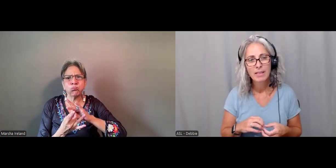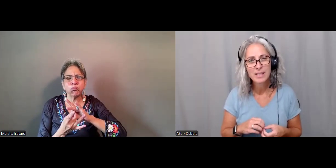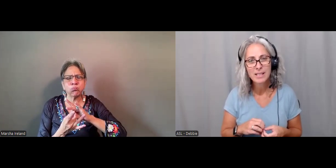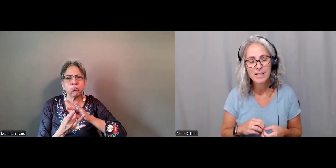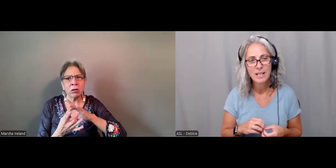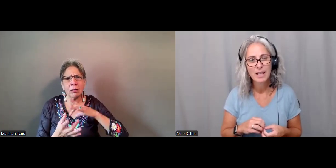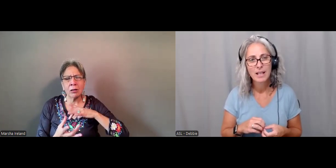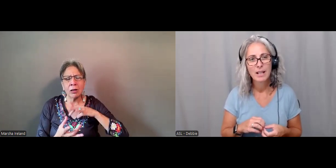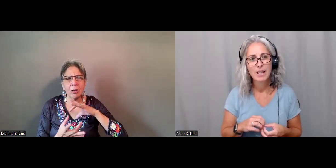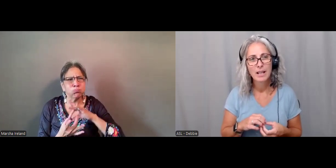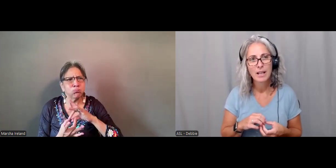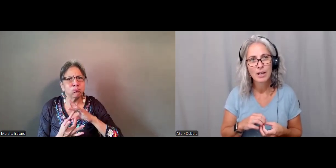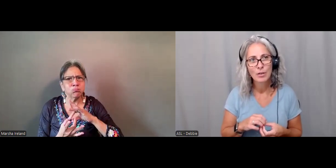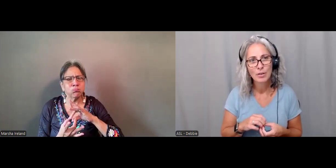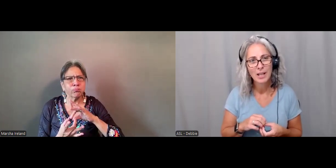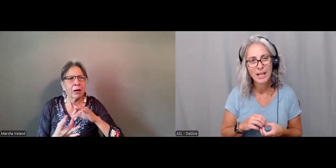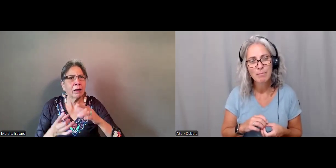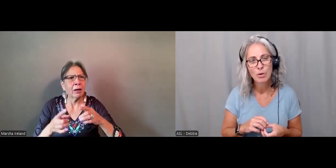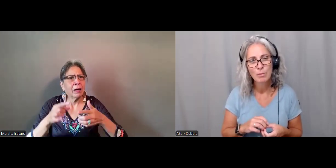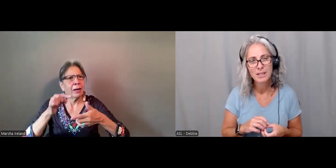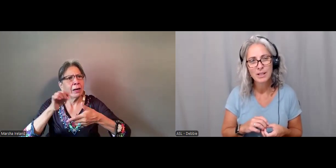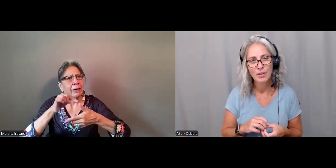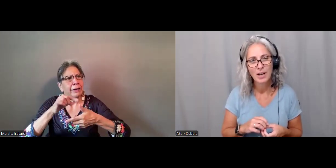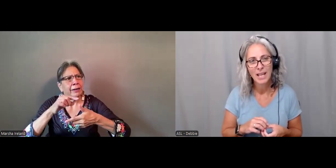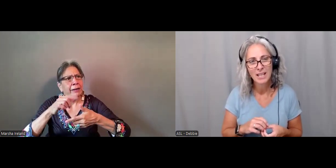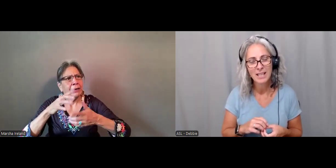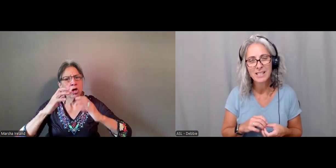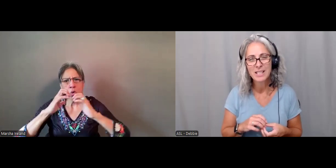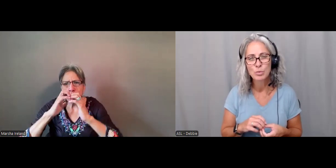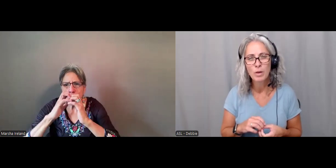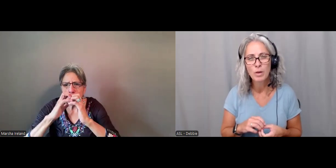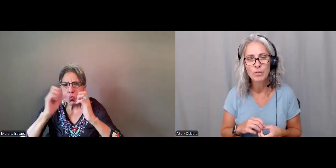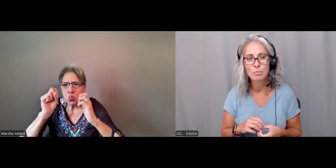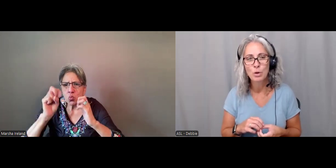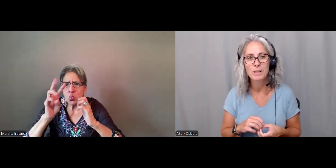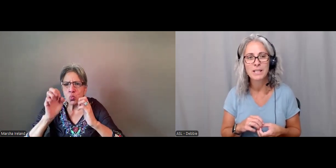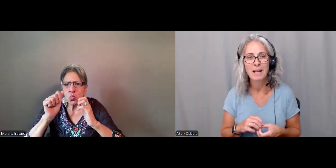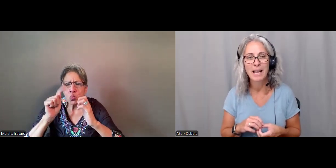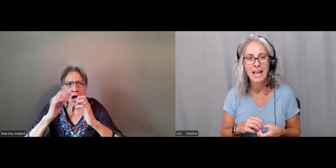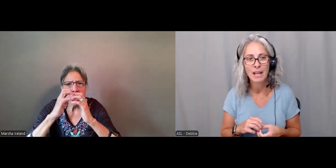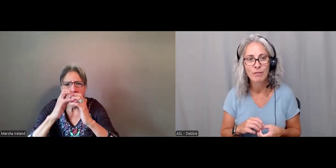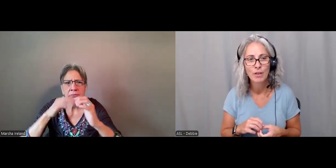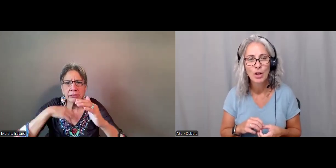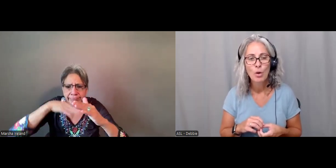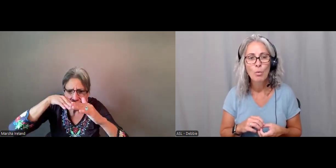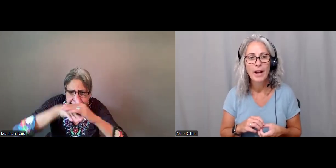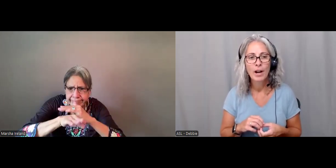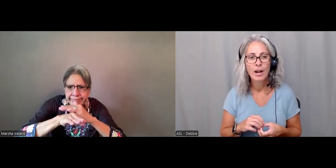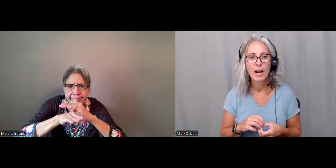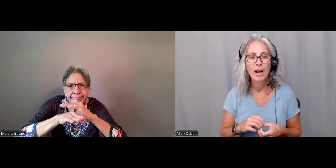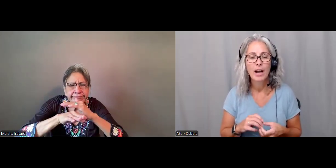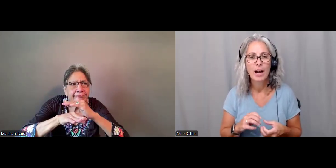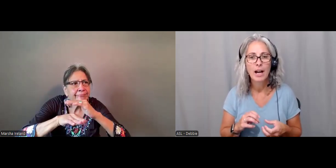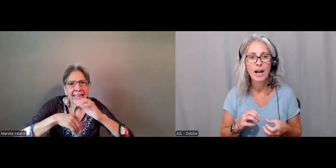And this is, like that moment at the Grand Canyon, this is one of those moments in my life